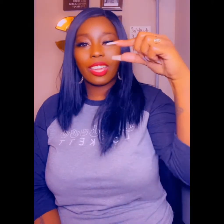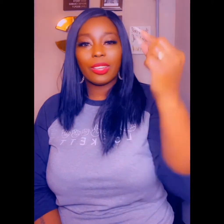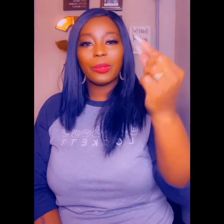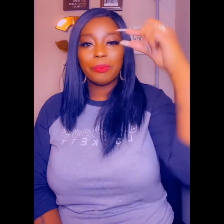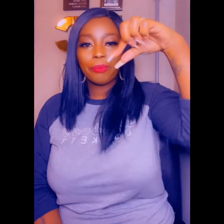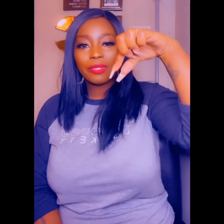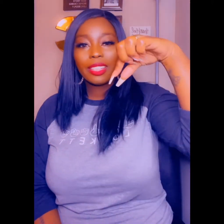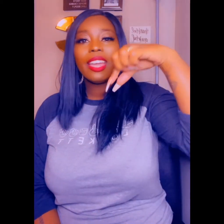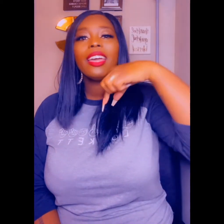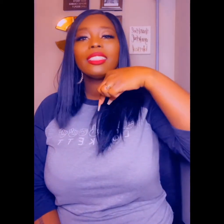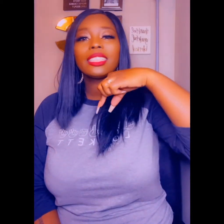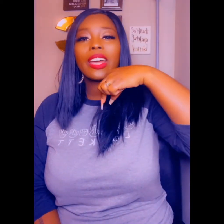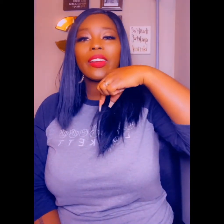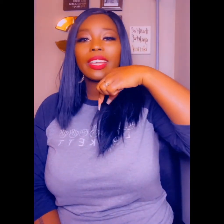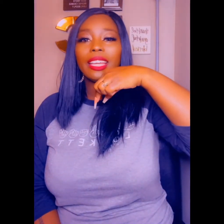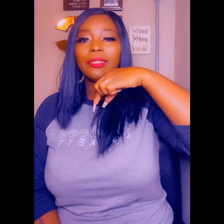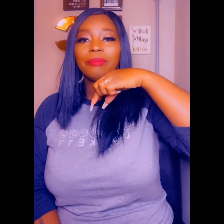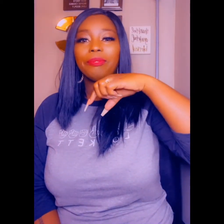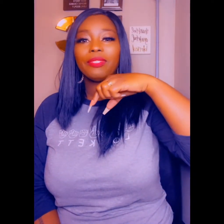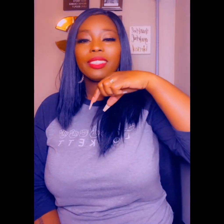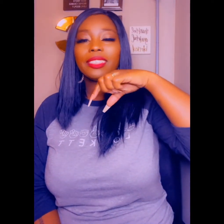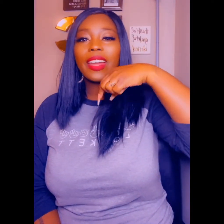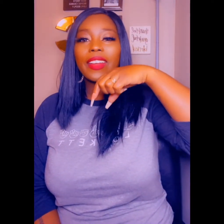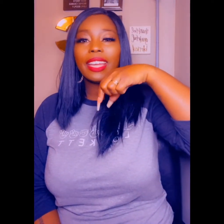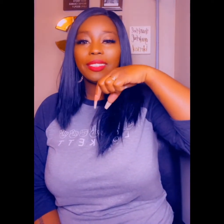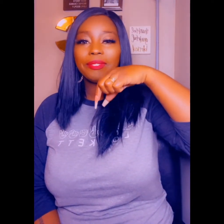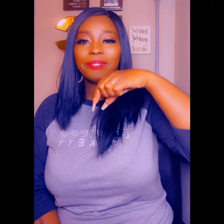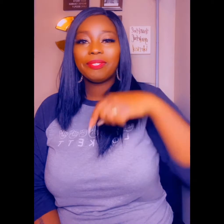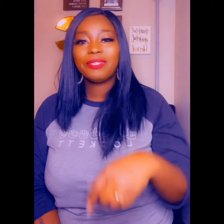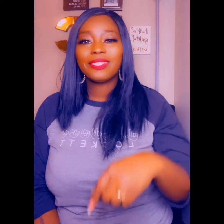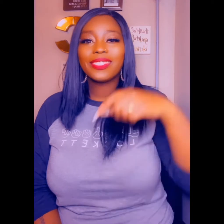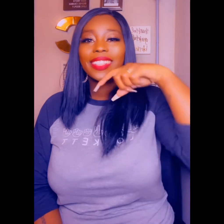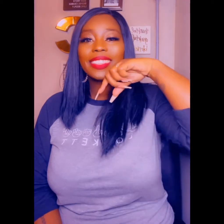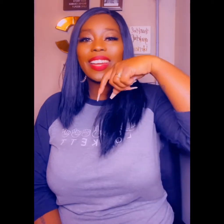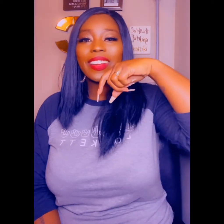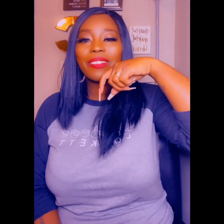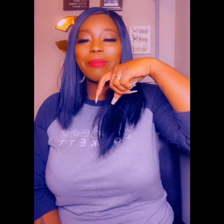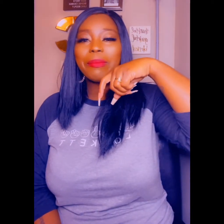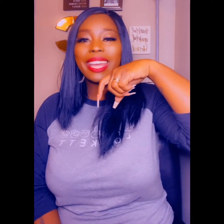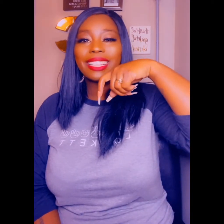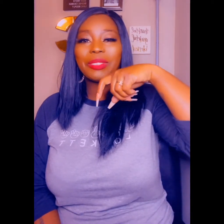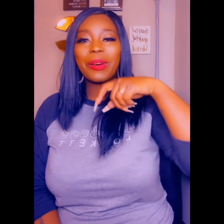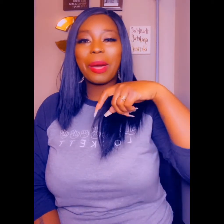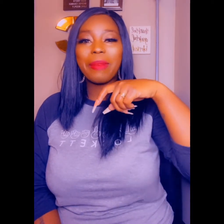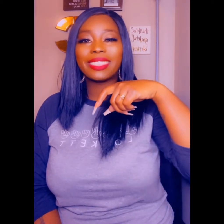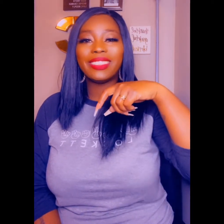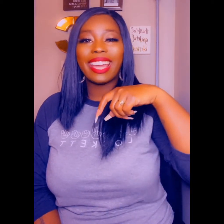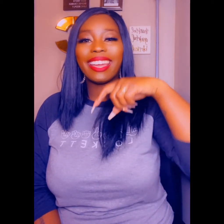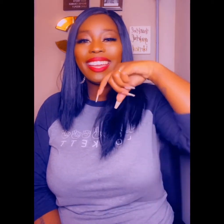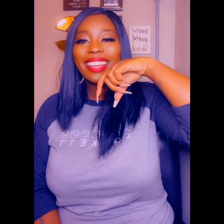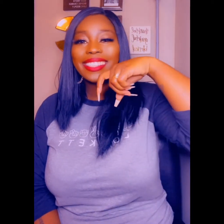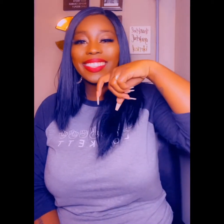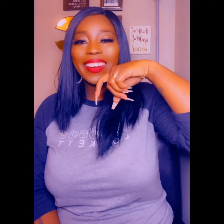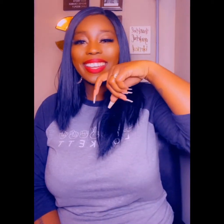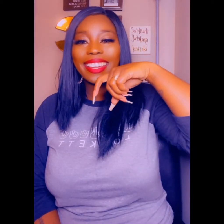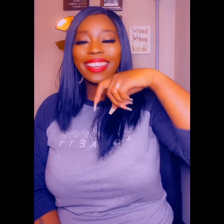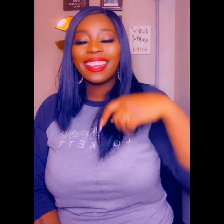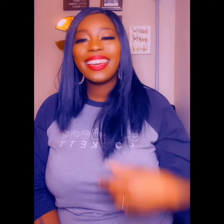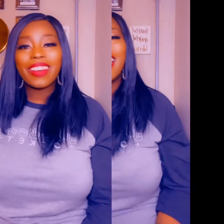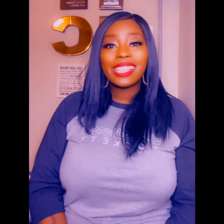Q. Turkey. Turkey. Turkey. Remember that because we're going to come back to that. Turkey. All right, so